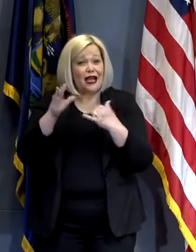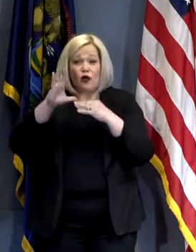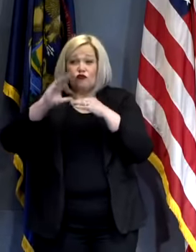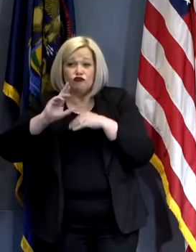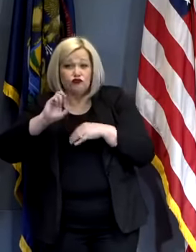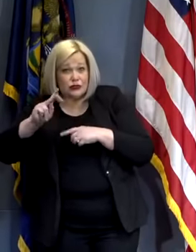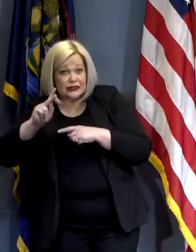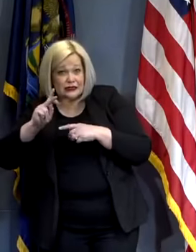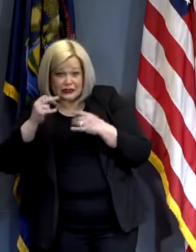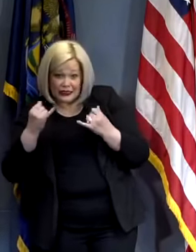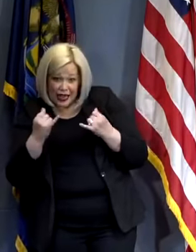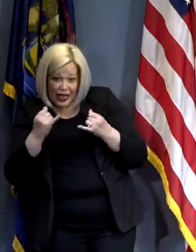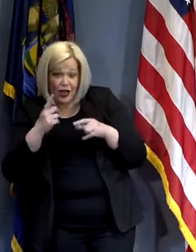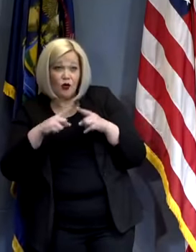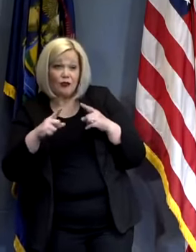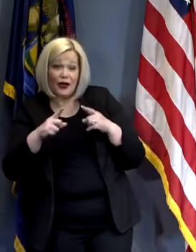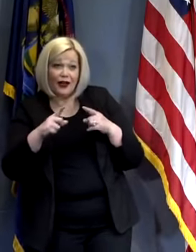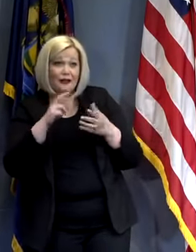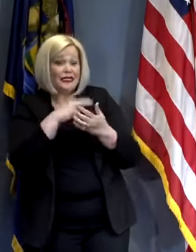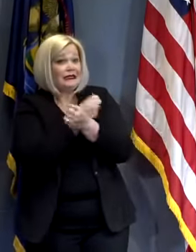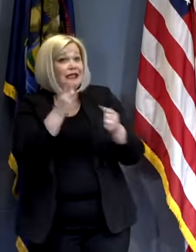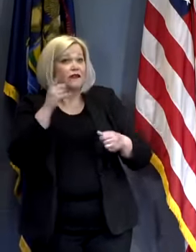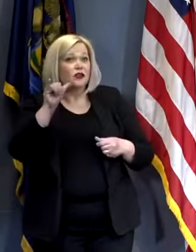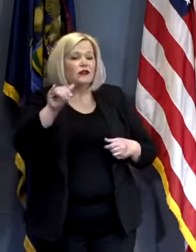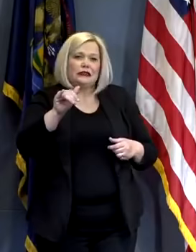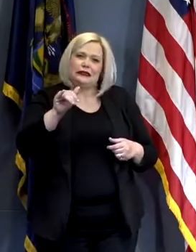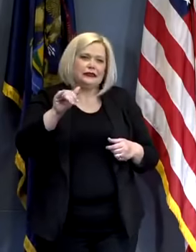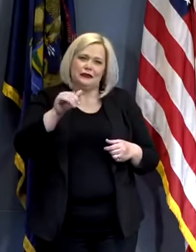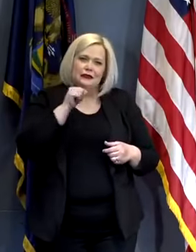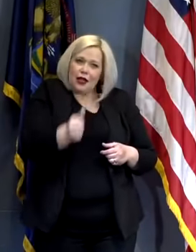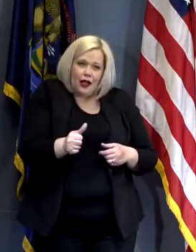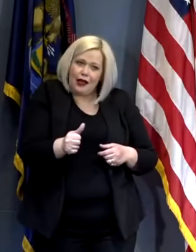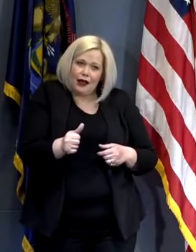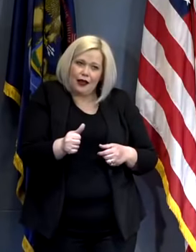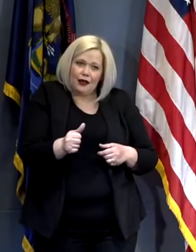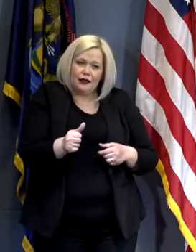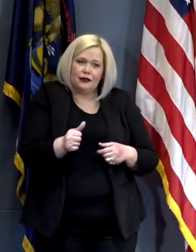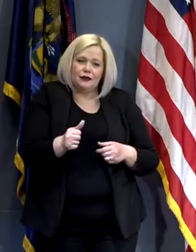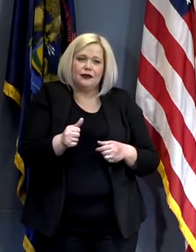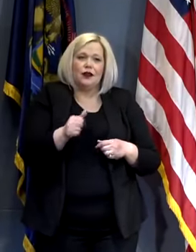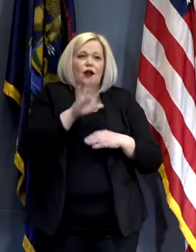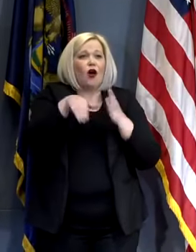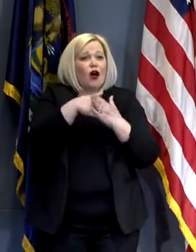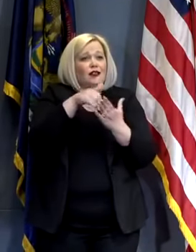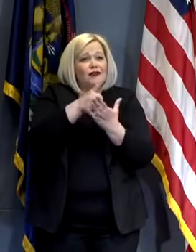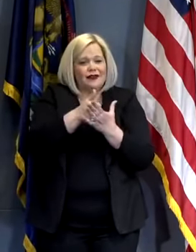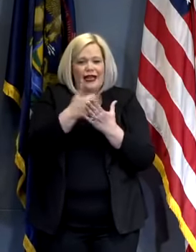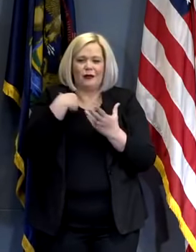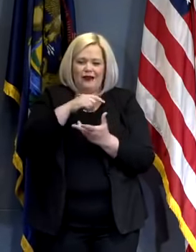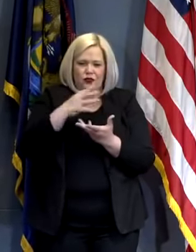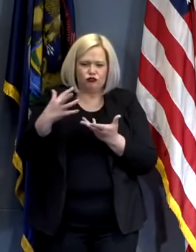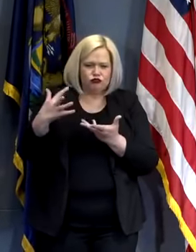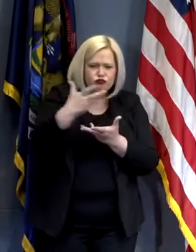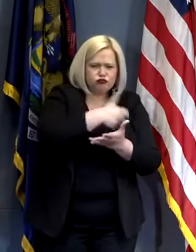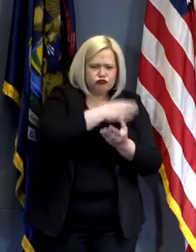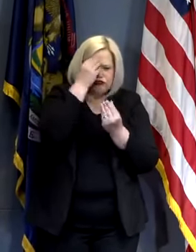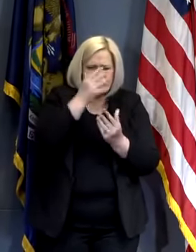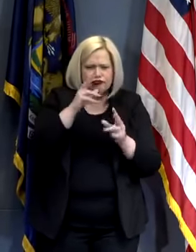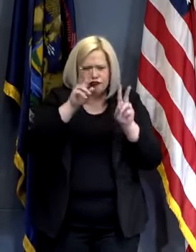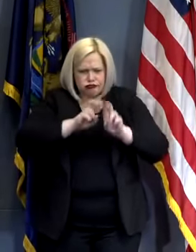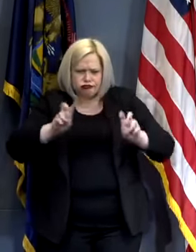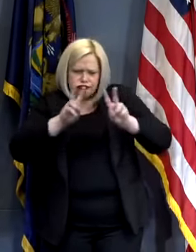one's necessarily out of the potential for risk. And so each of these are factors that are being considered. And as you